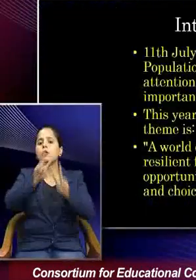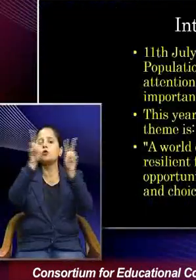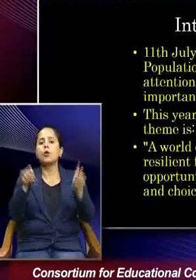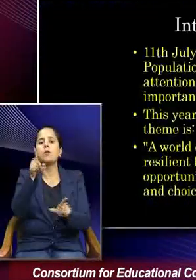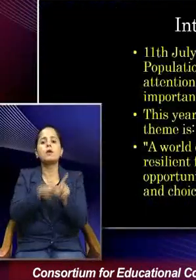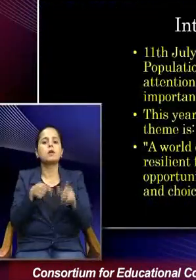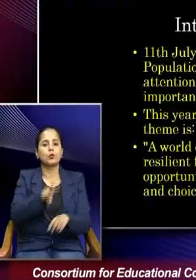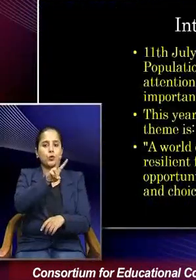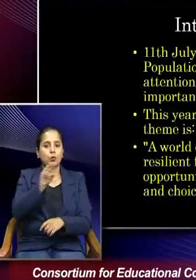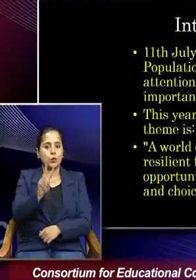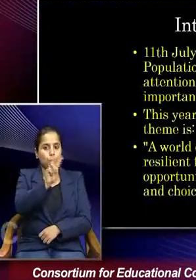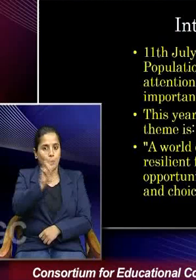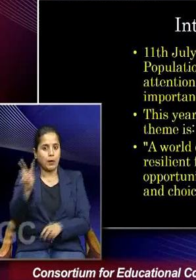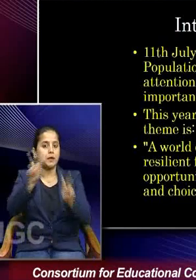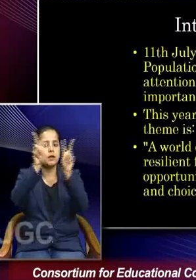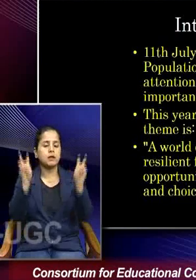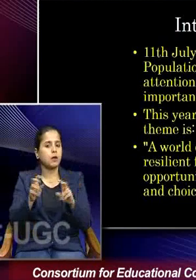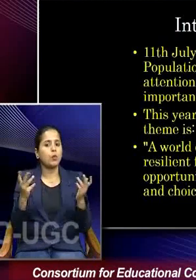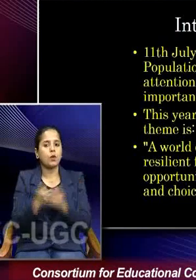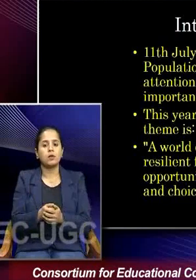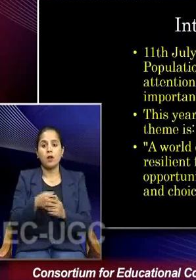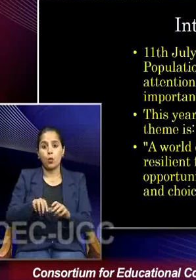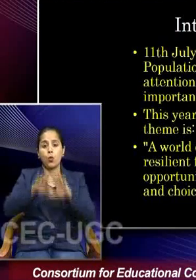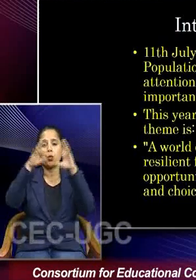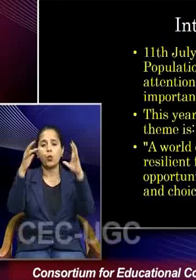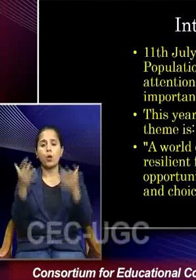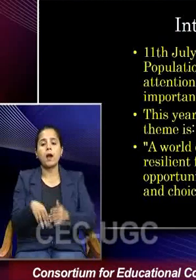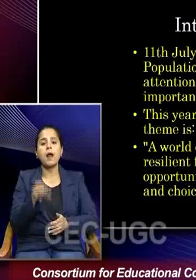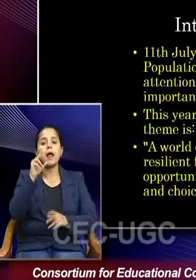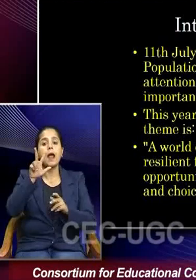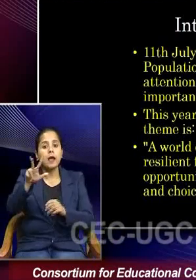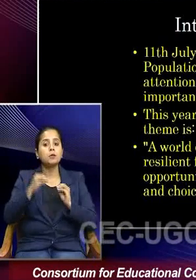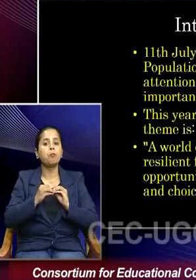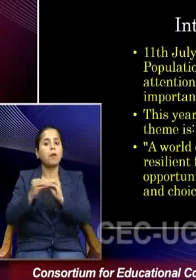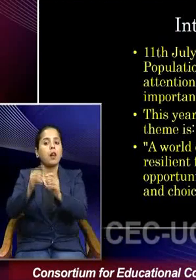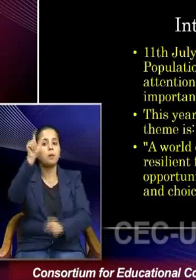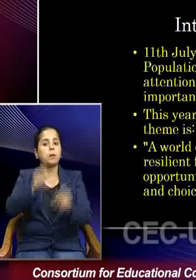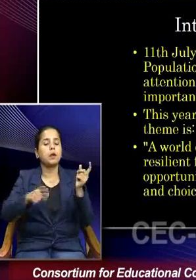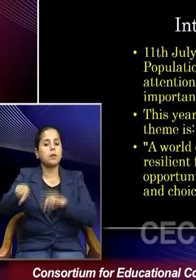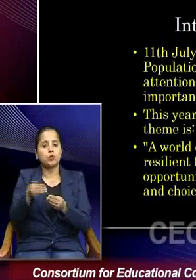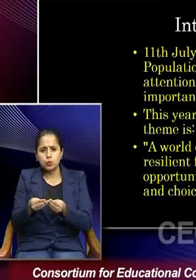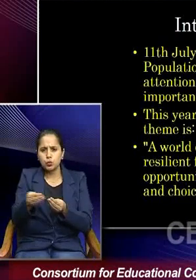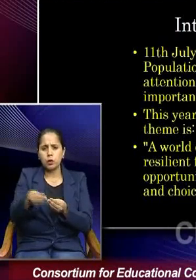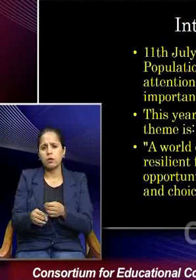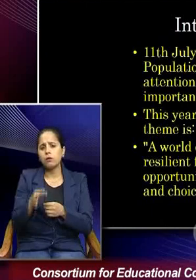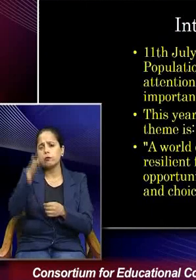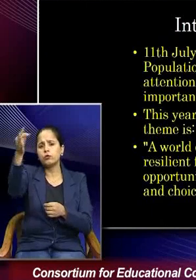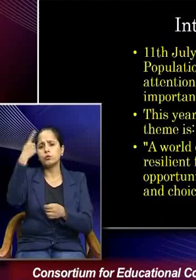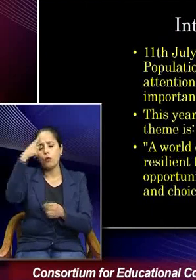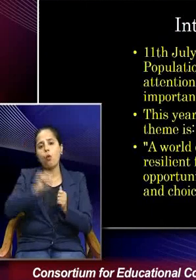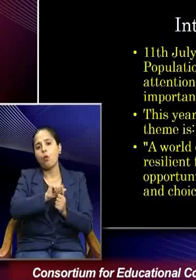that is 2022 theme, is a world of 8 billion towards a resilient future for